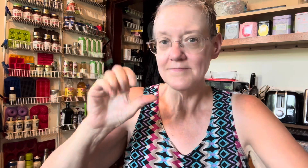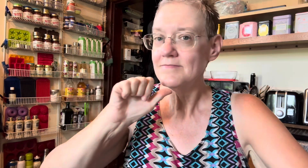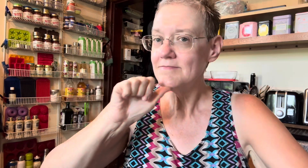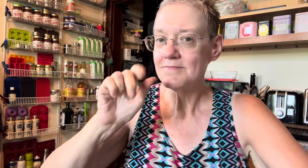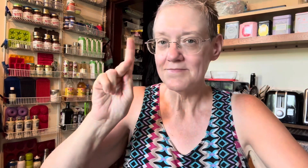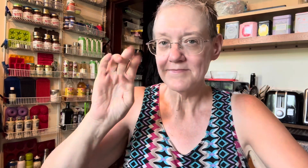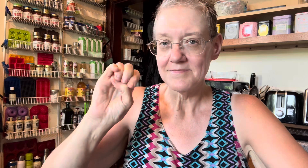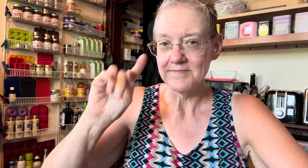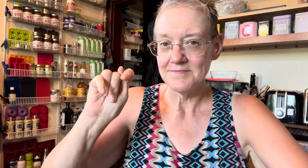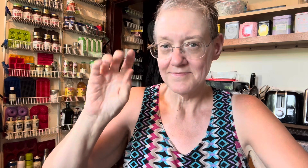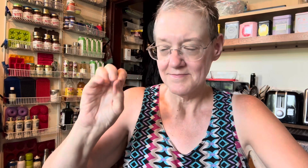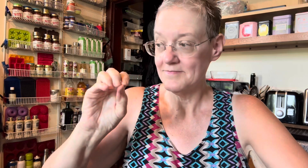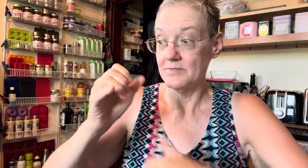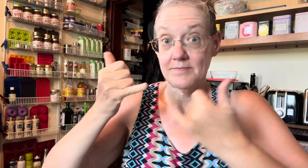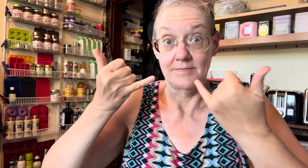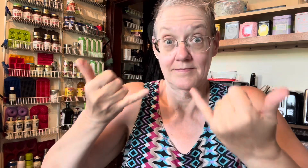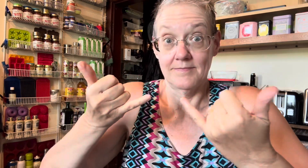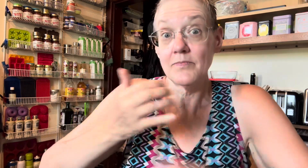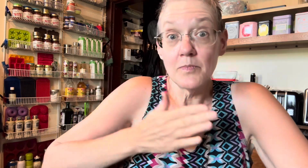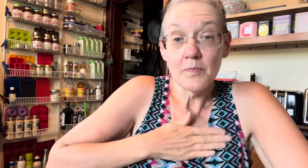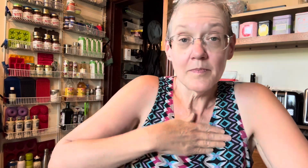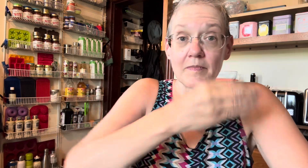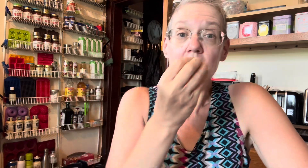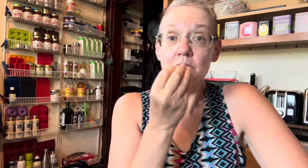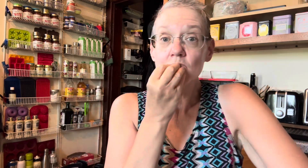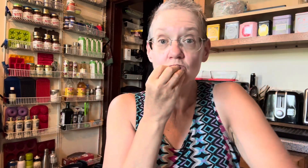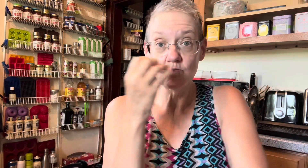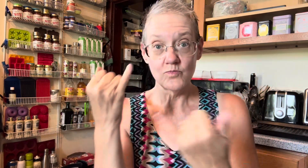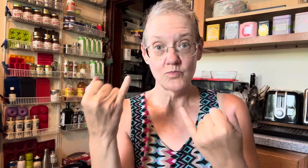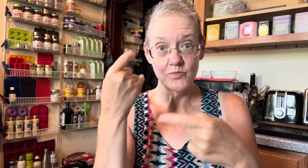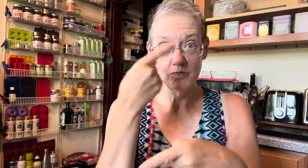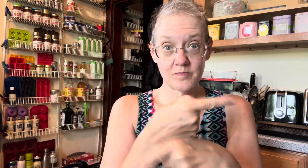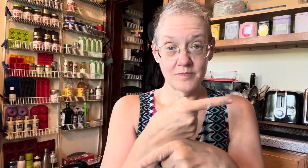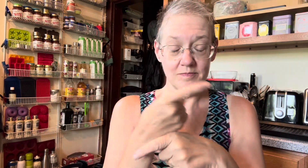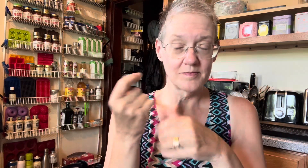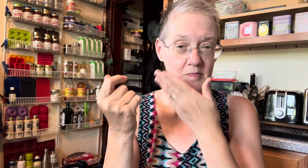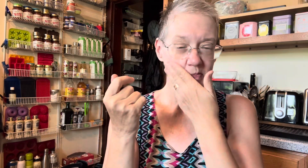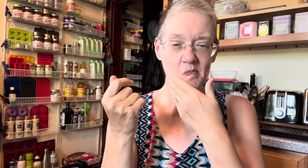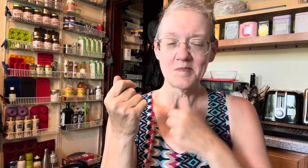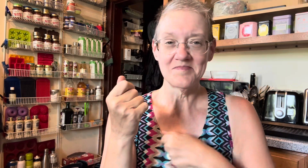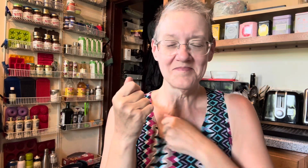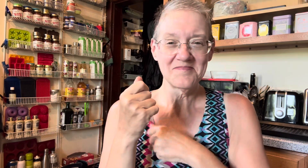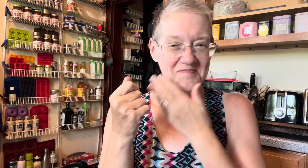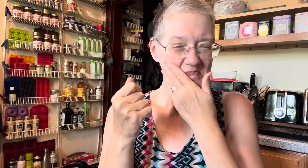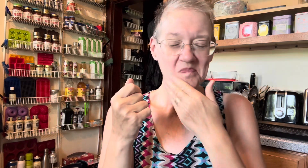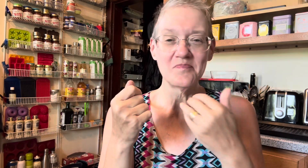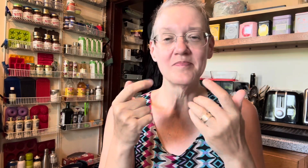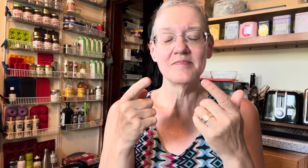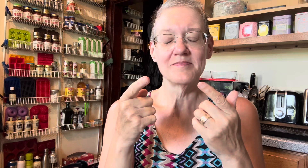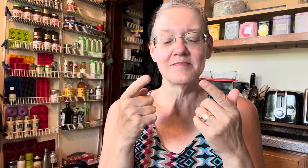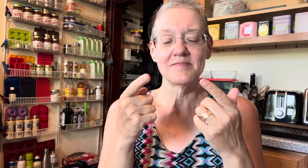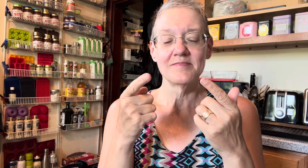So that's why I say Dale eats low carb, not keto. Now my food today,